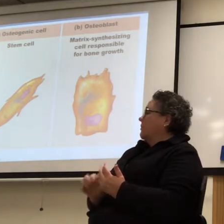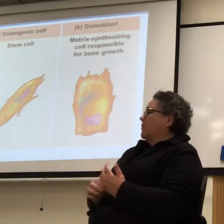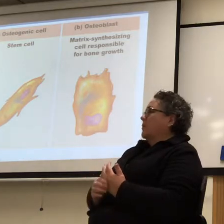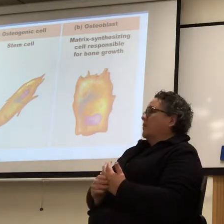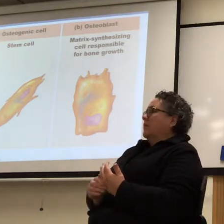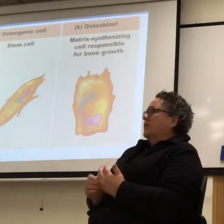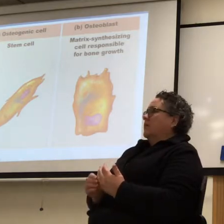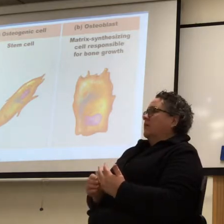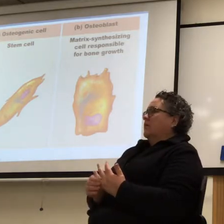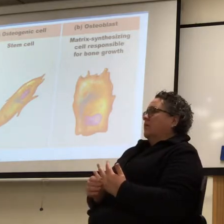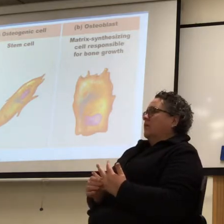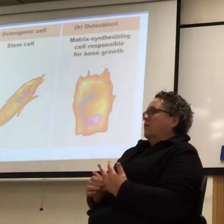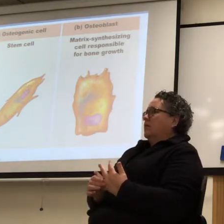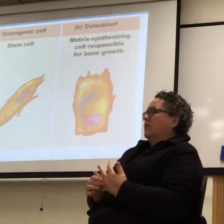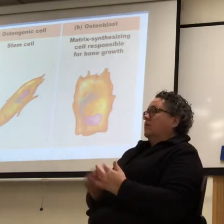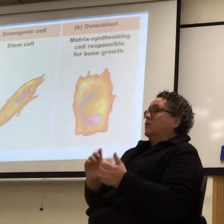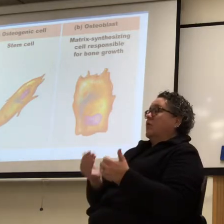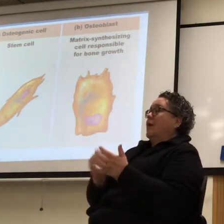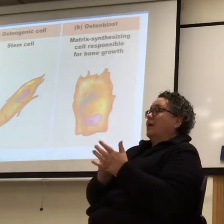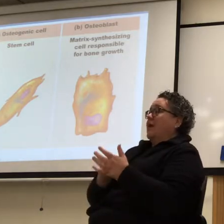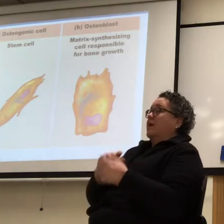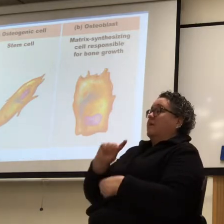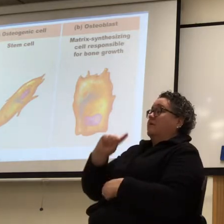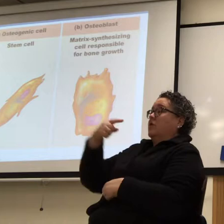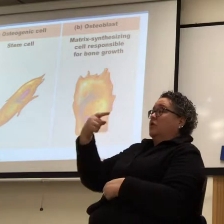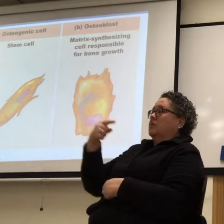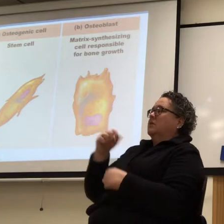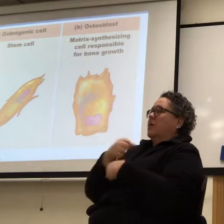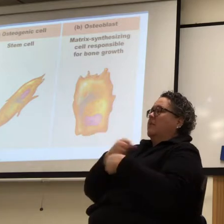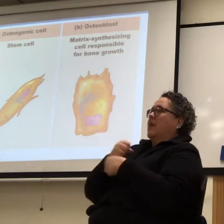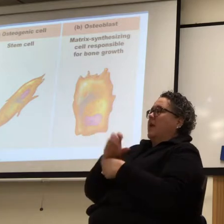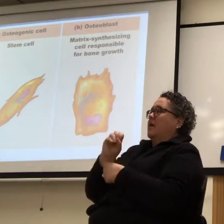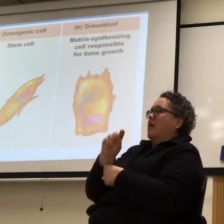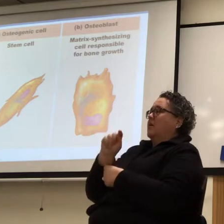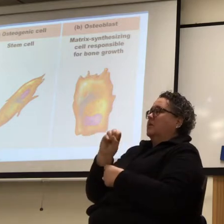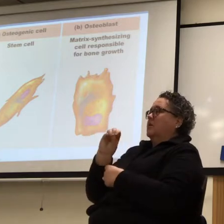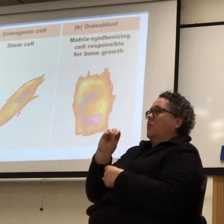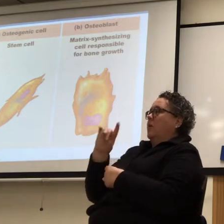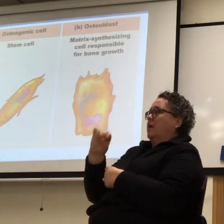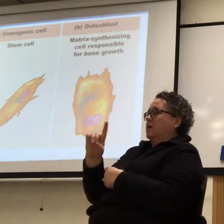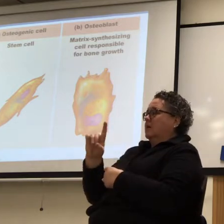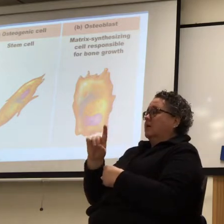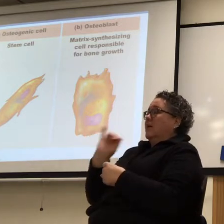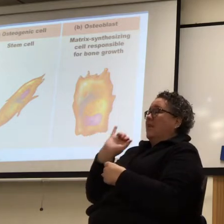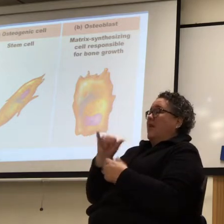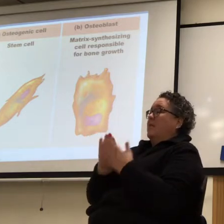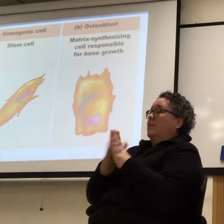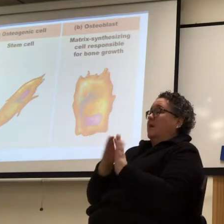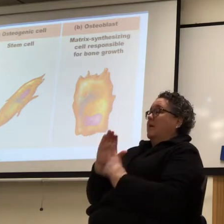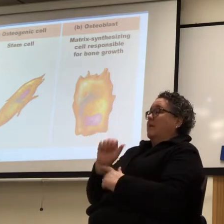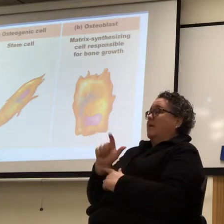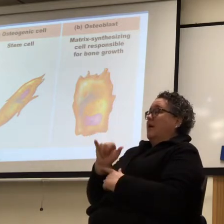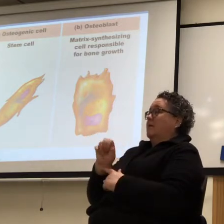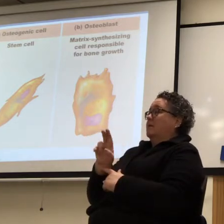So again, step one is create osteoid. Step two, the osteoid becomes calcified,